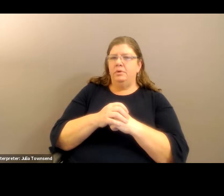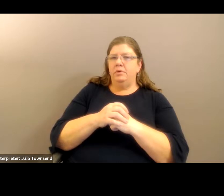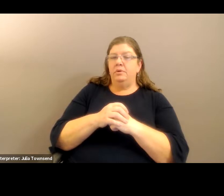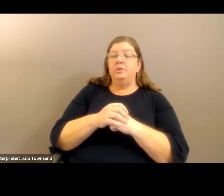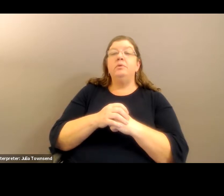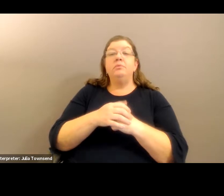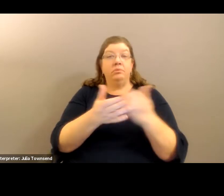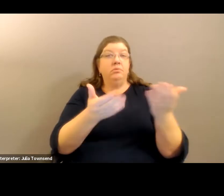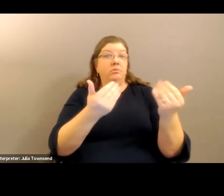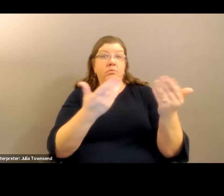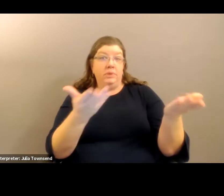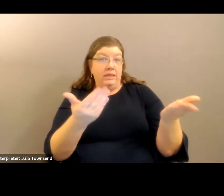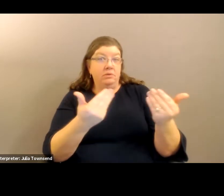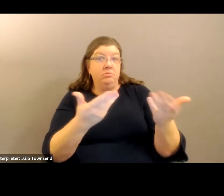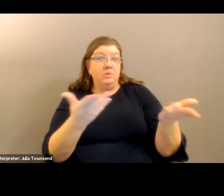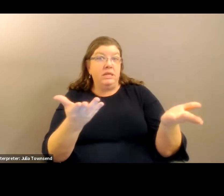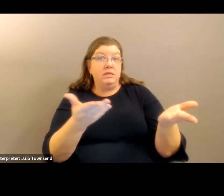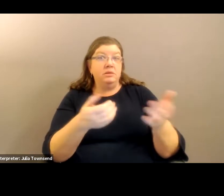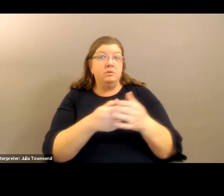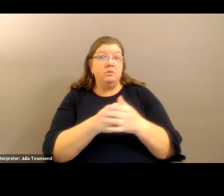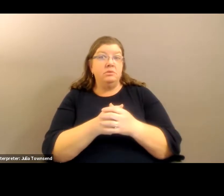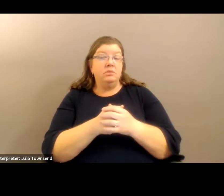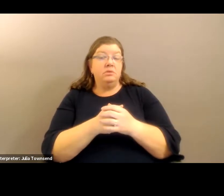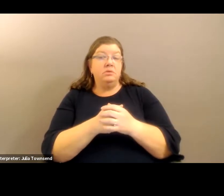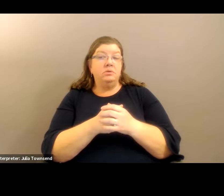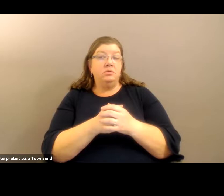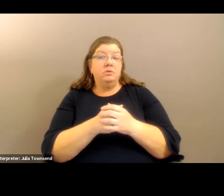Yes, please.